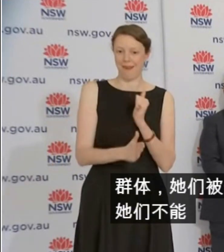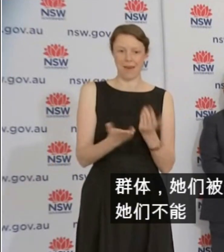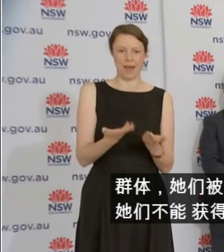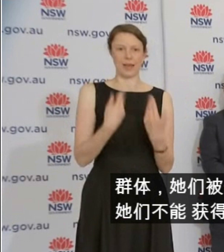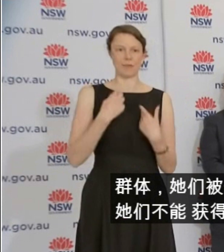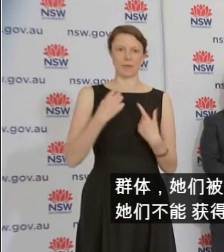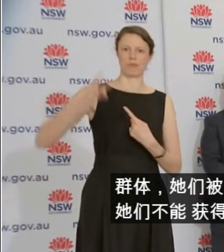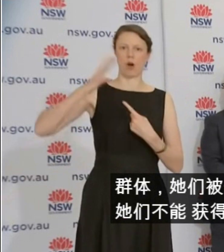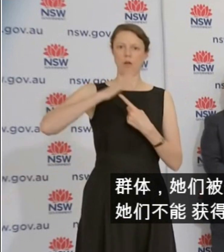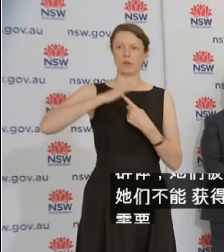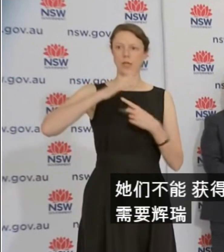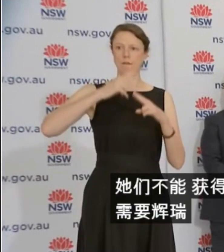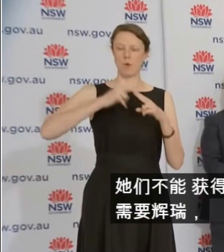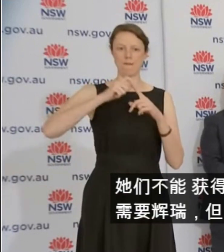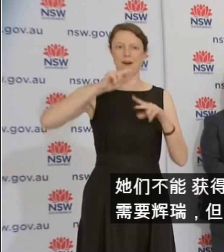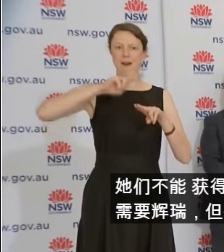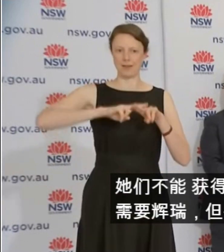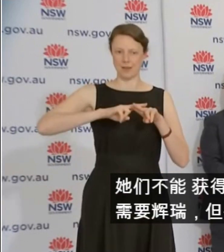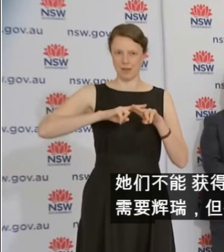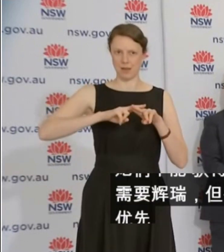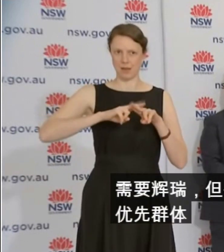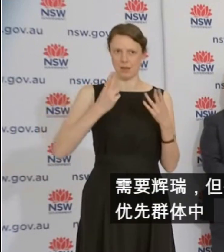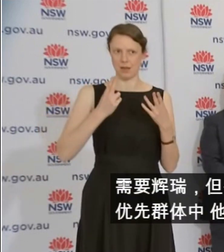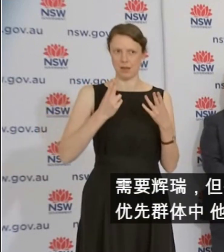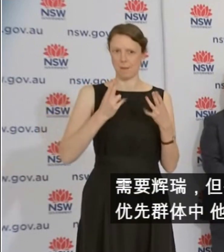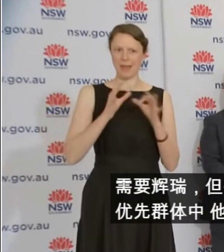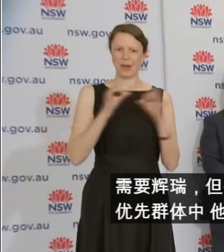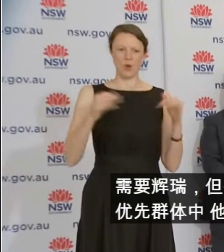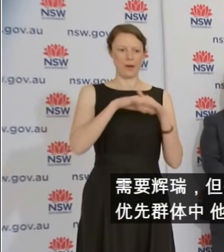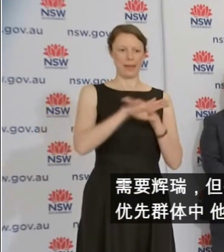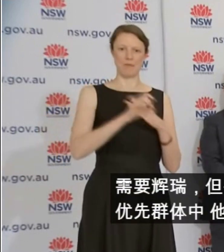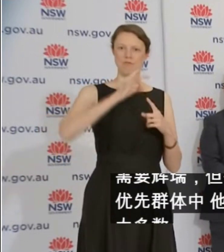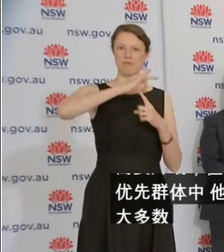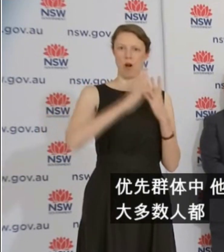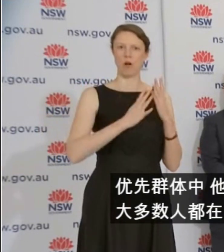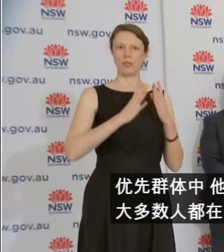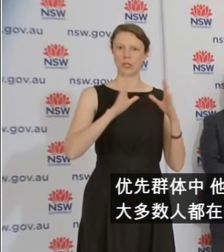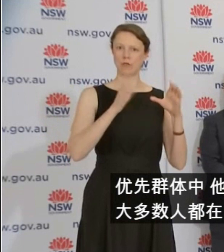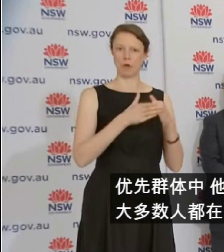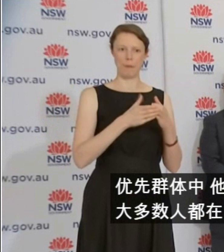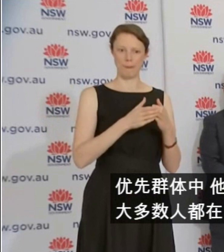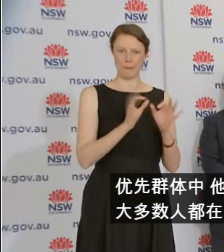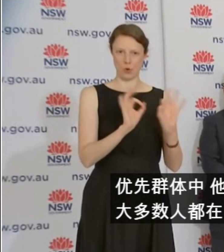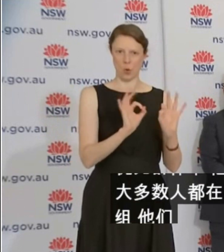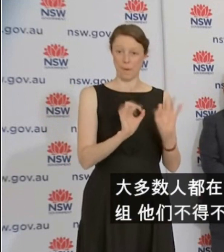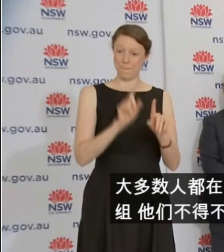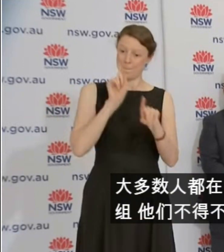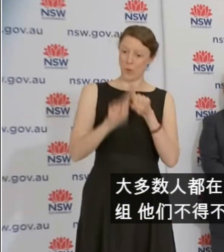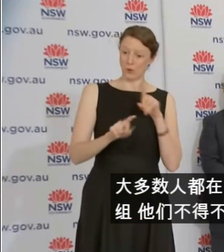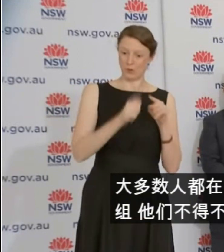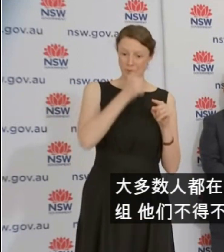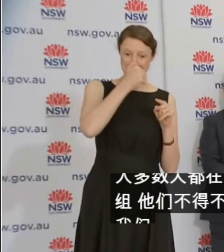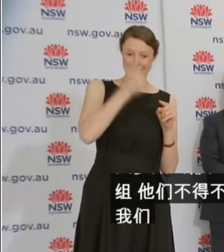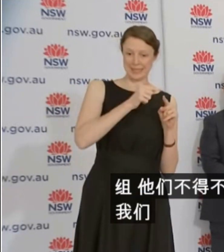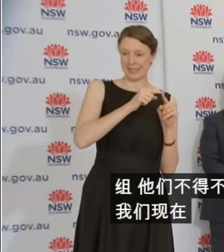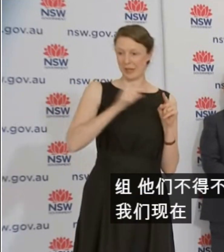can't get AstraZeneca and that they need to have Pfizer, but they're not in a priority group. They're all, or most of them are in the 16 to 39 age group. They've had to wait